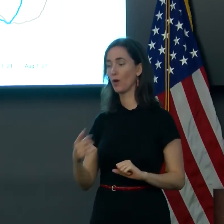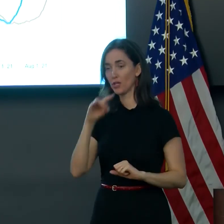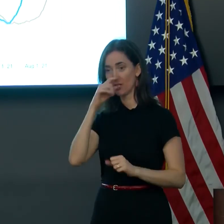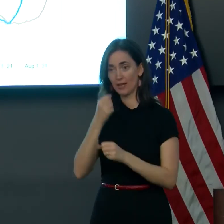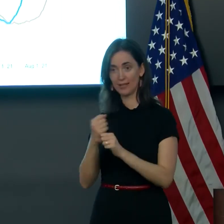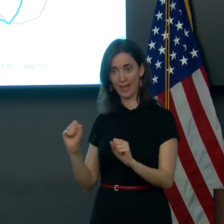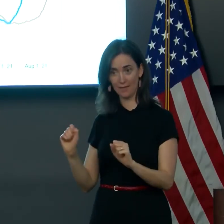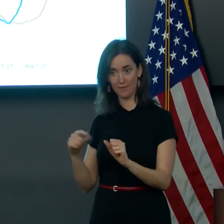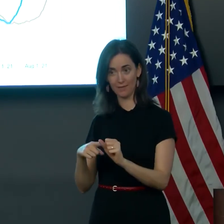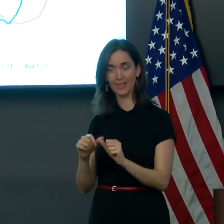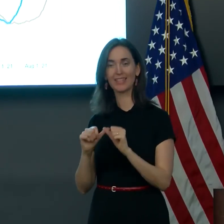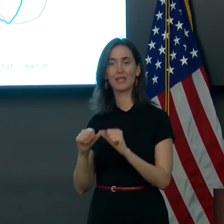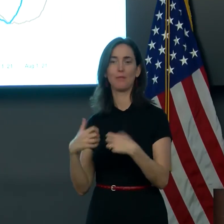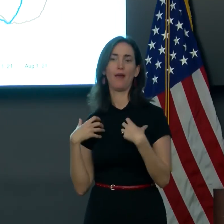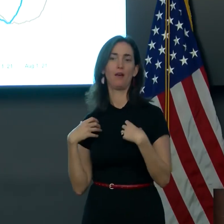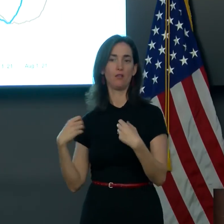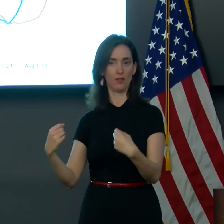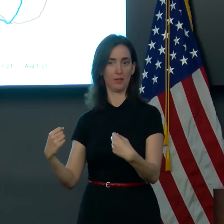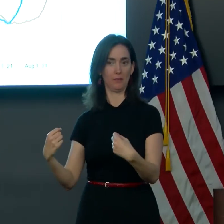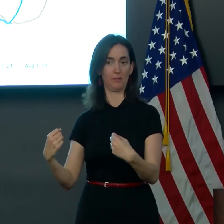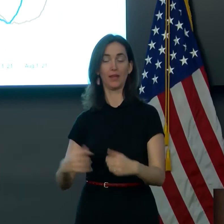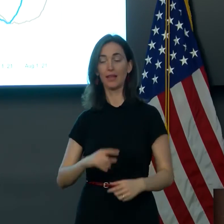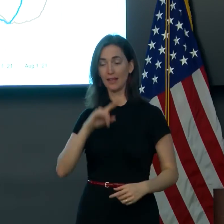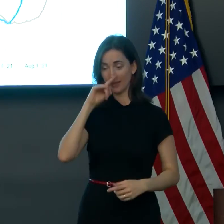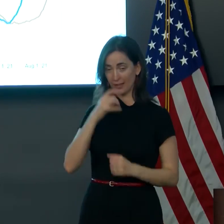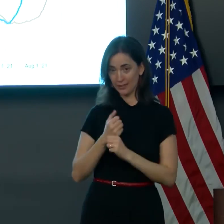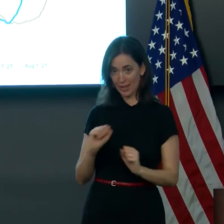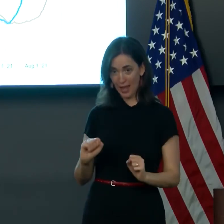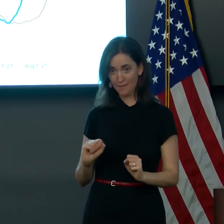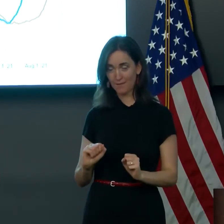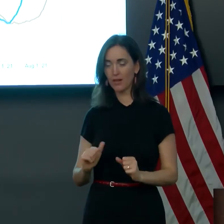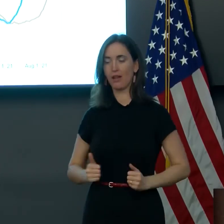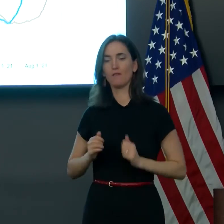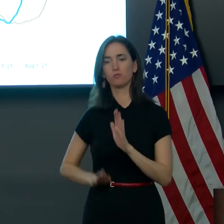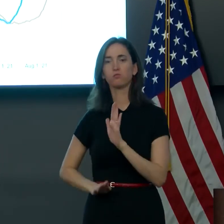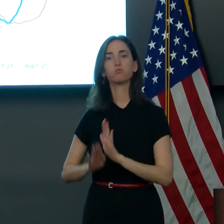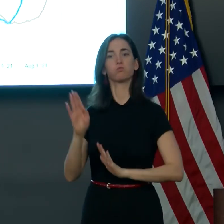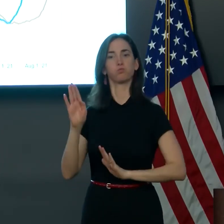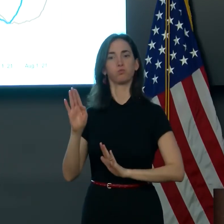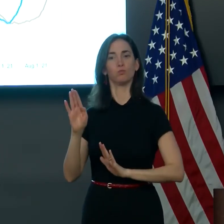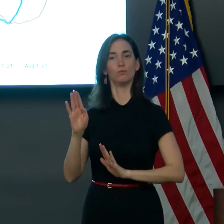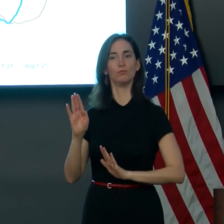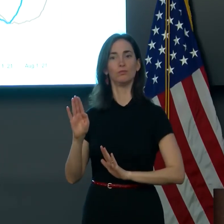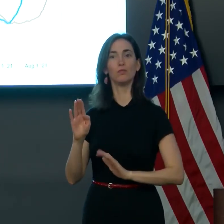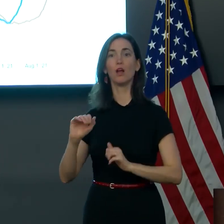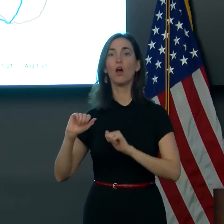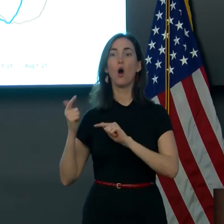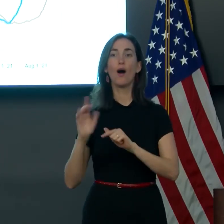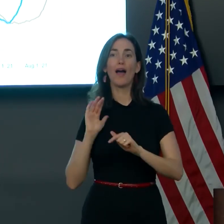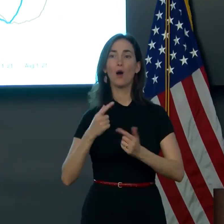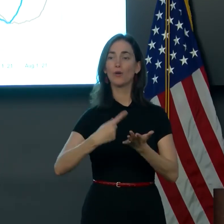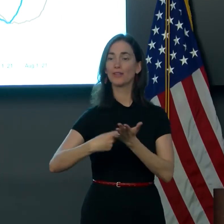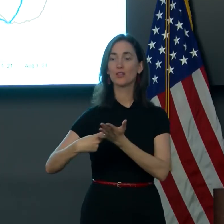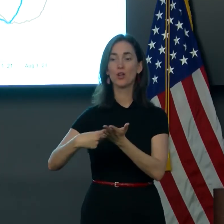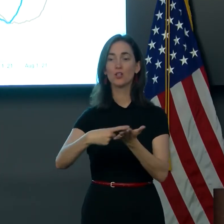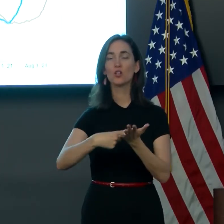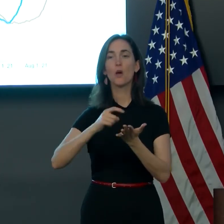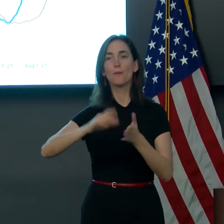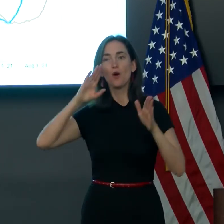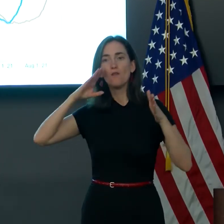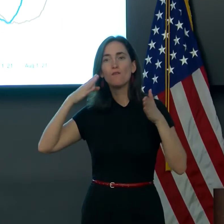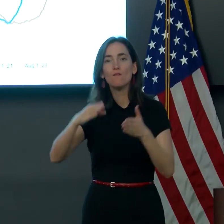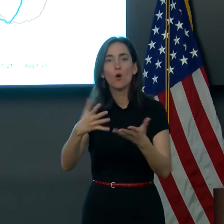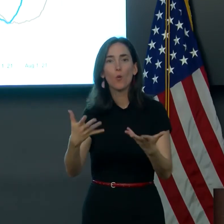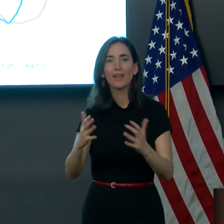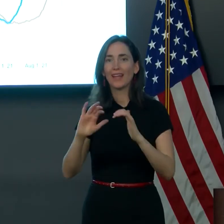remain healthy. When a child is safe, their well-being is maximized. And all of our discussions must center around how